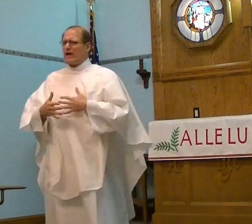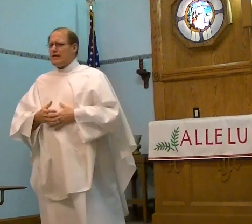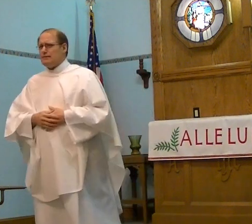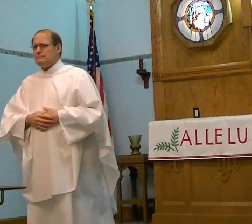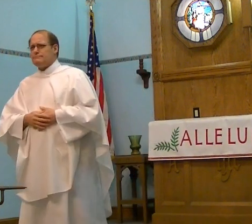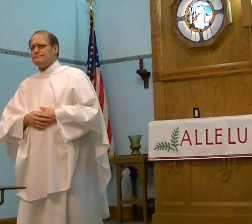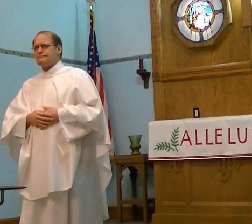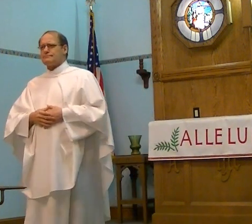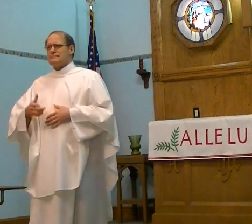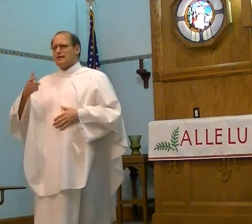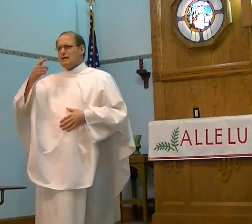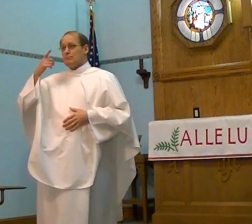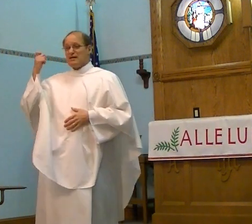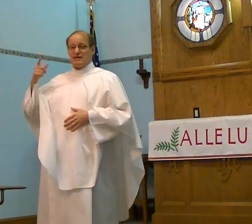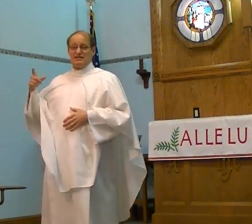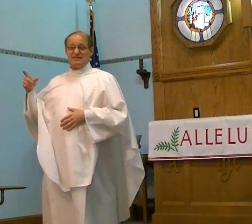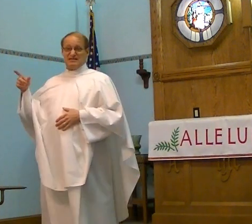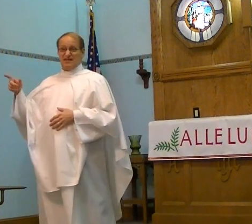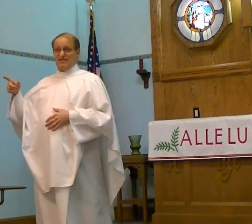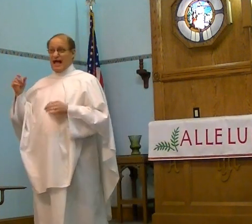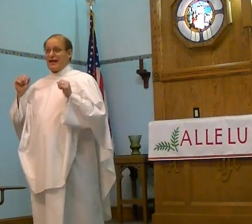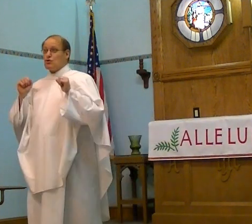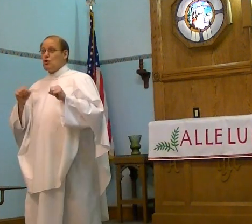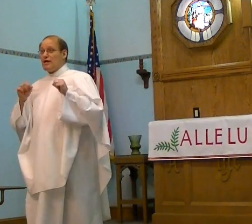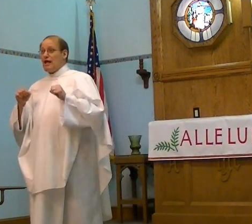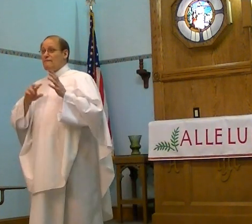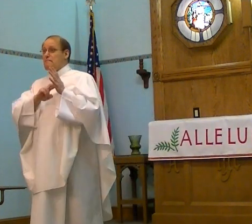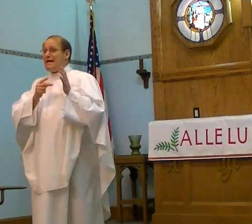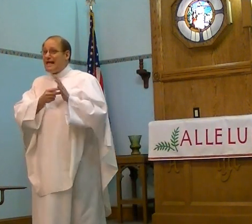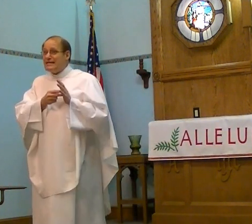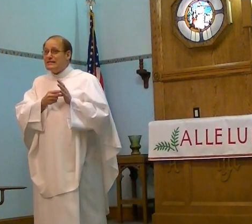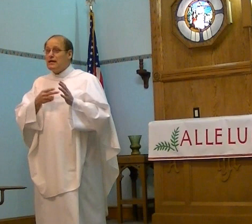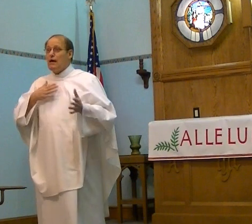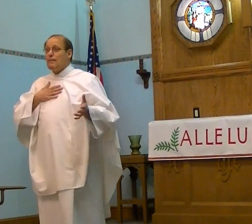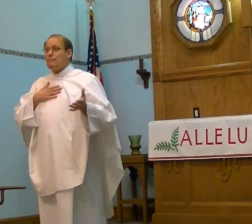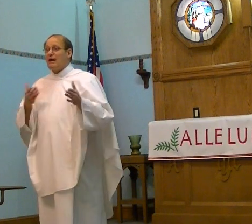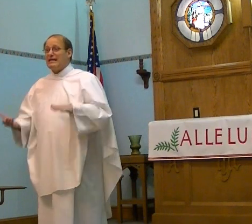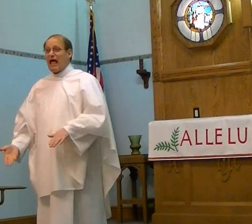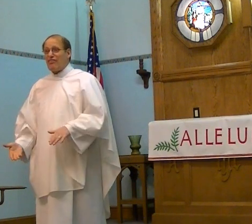Scary, because that could have meant my death.